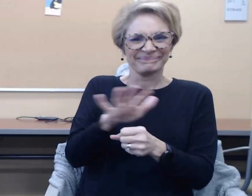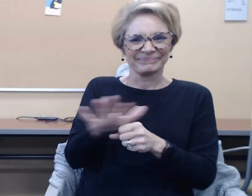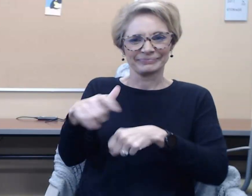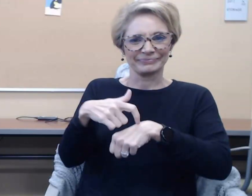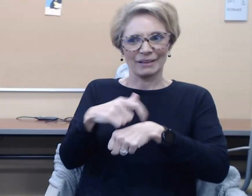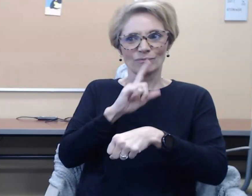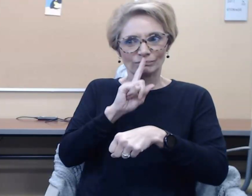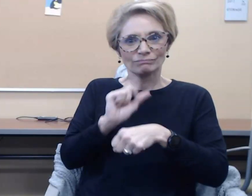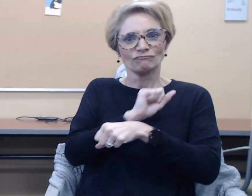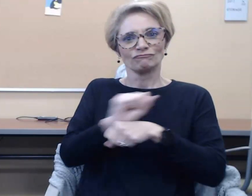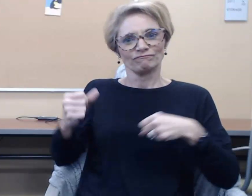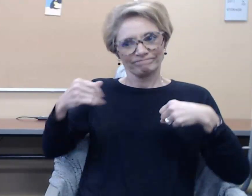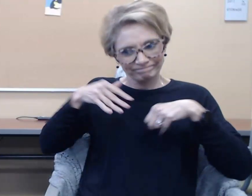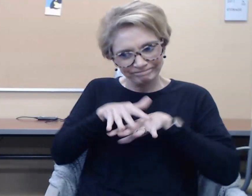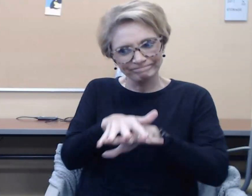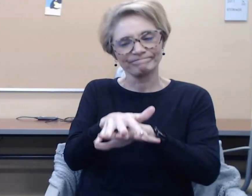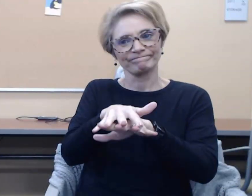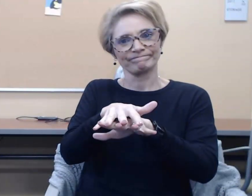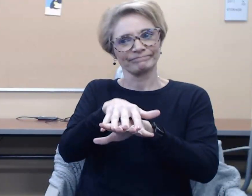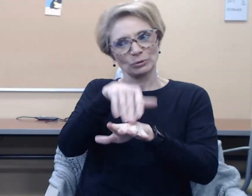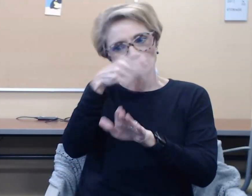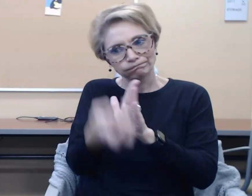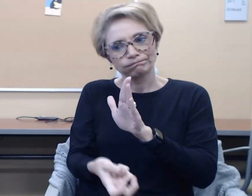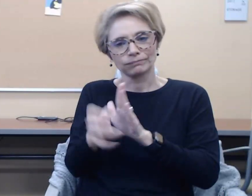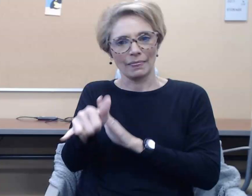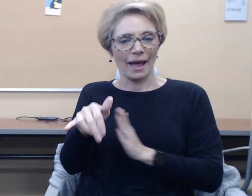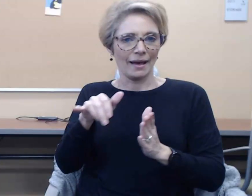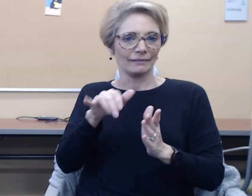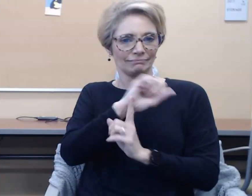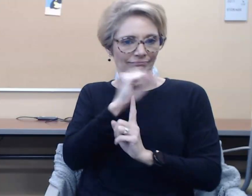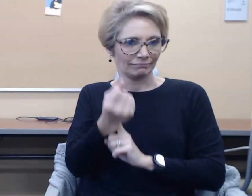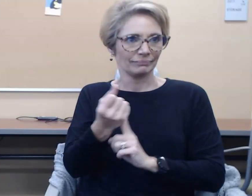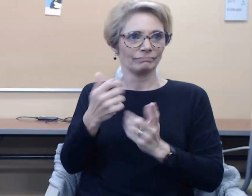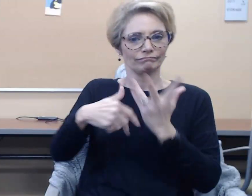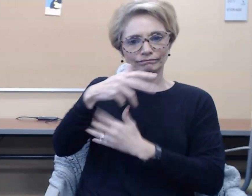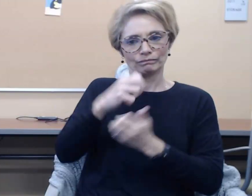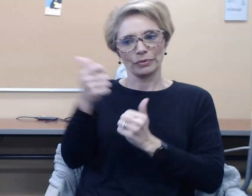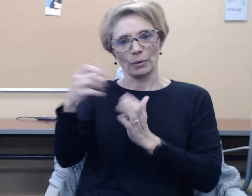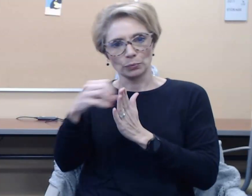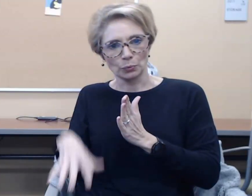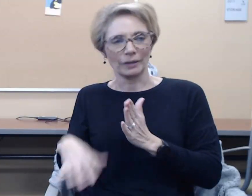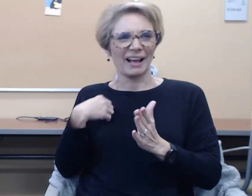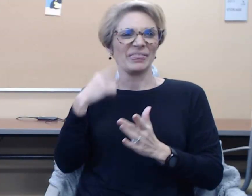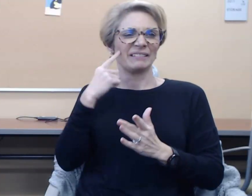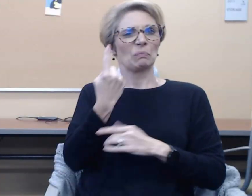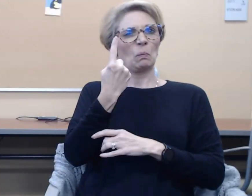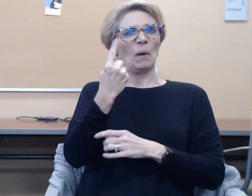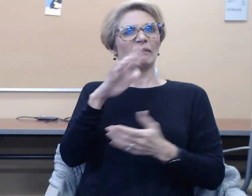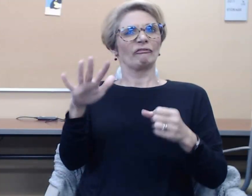assimilate to the setting and to other groups in the school. So I feel 1 school year is enough time to see